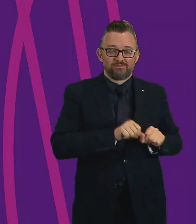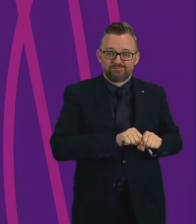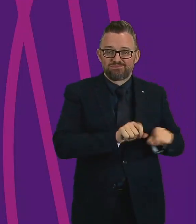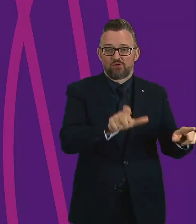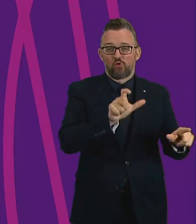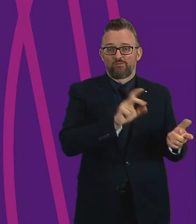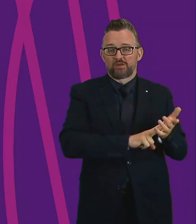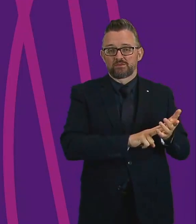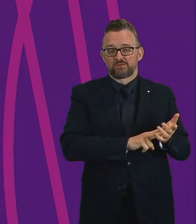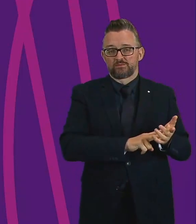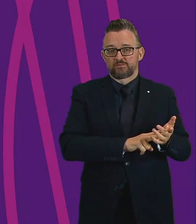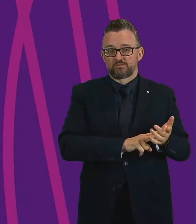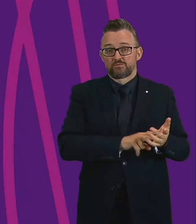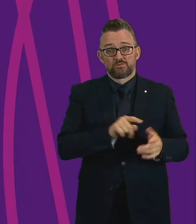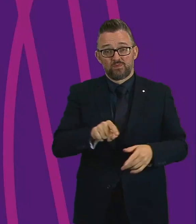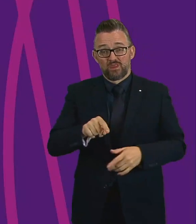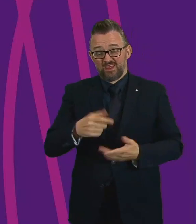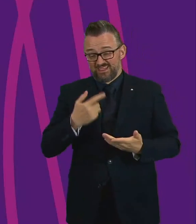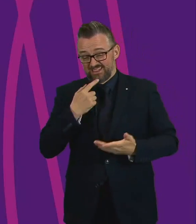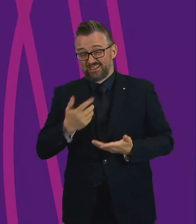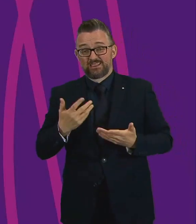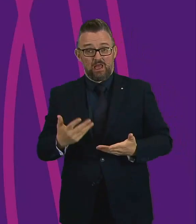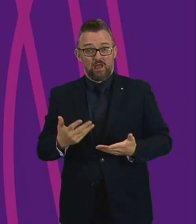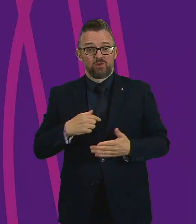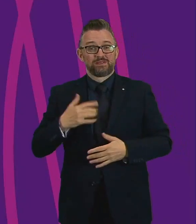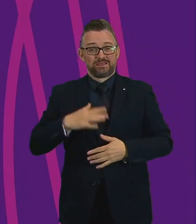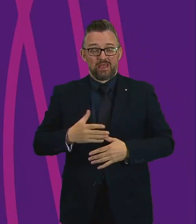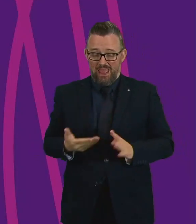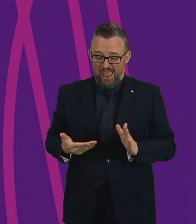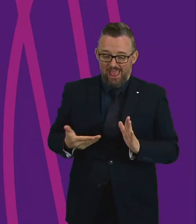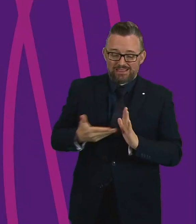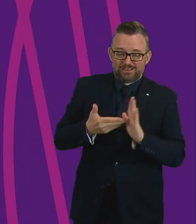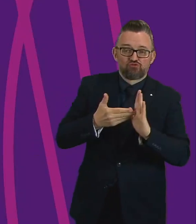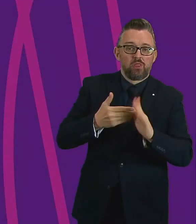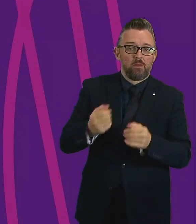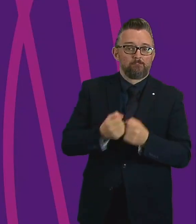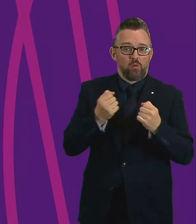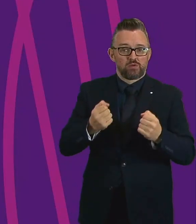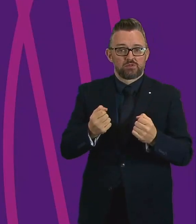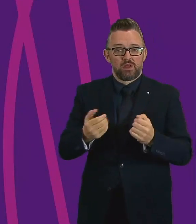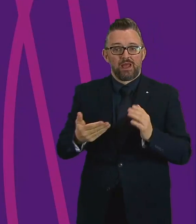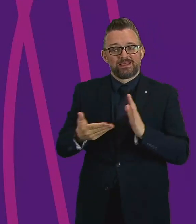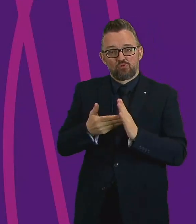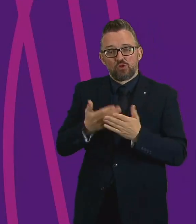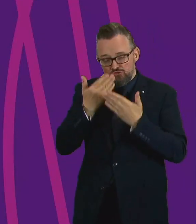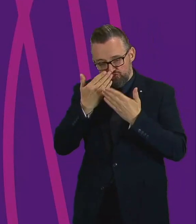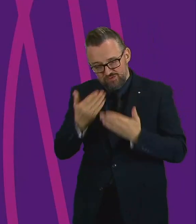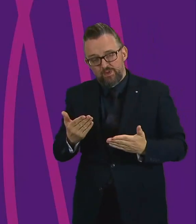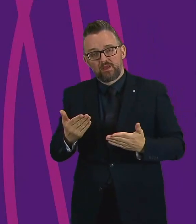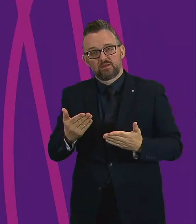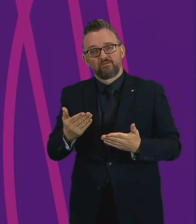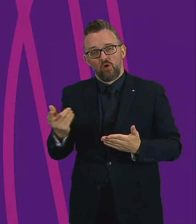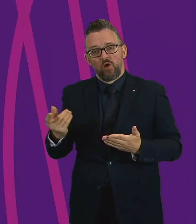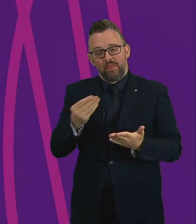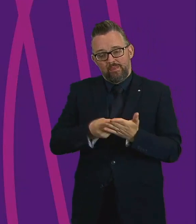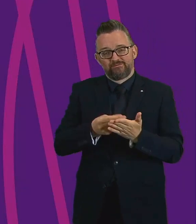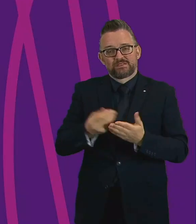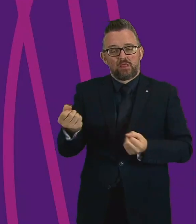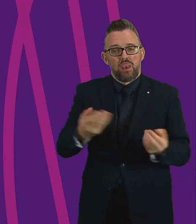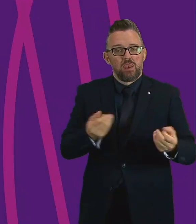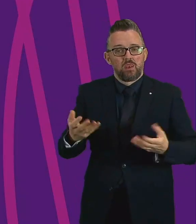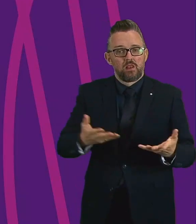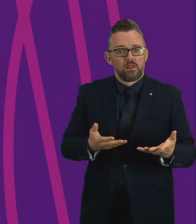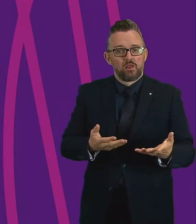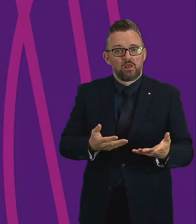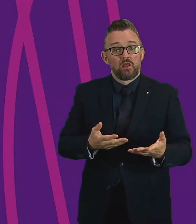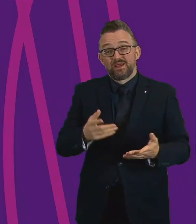underlines the case for reasonable additional powers and flexibilities in respect of the fiscal framework, alongside the